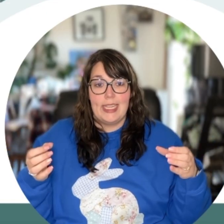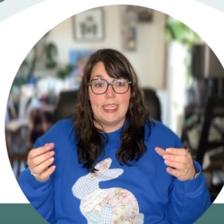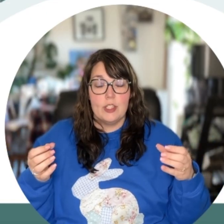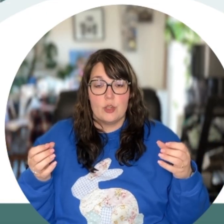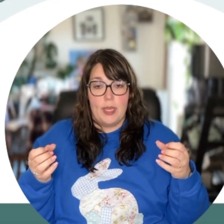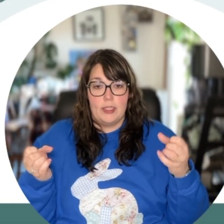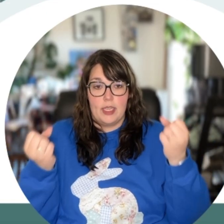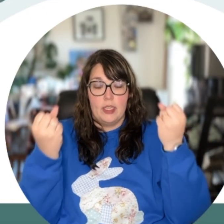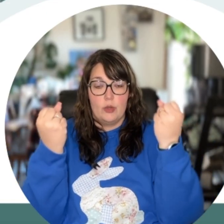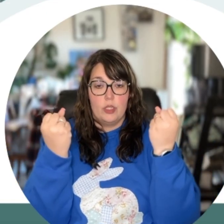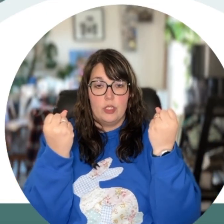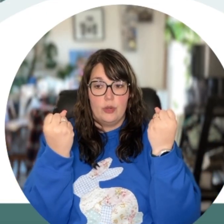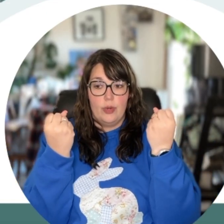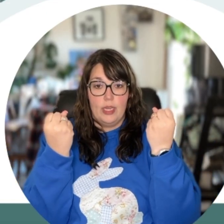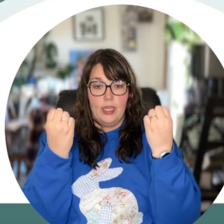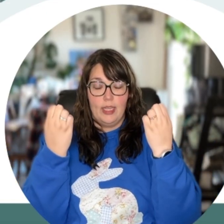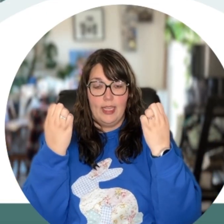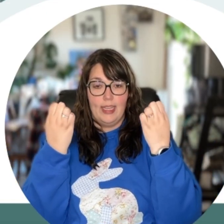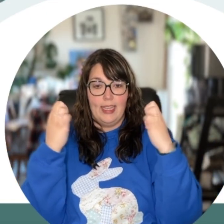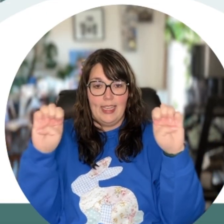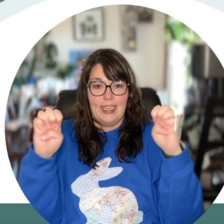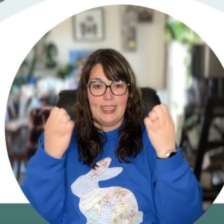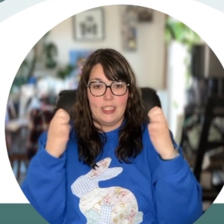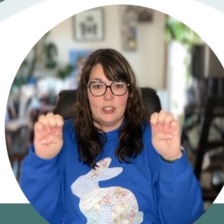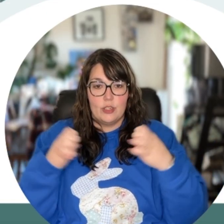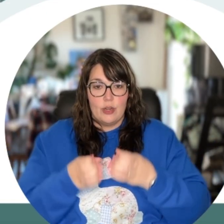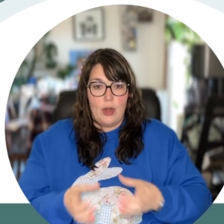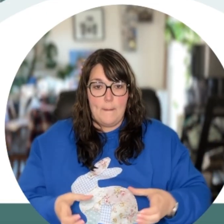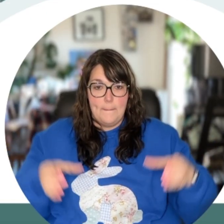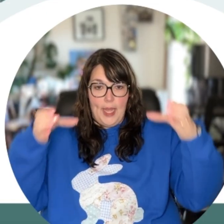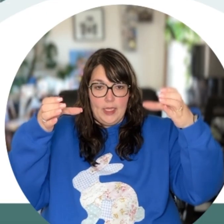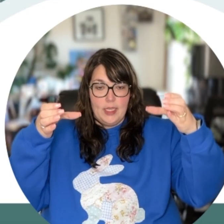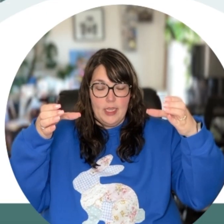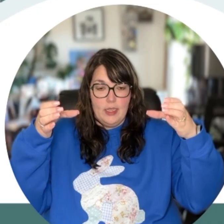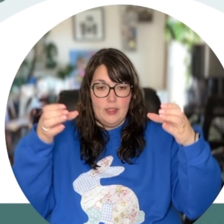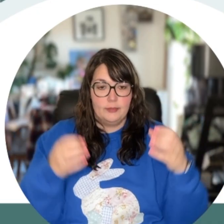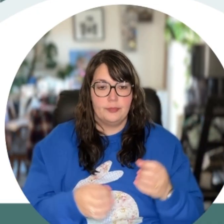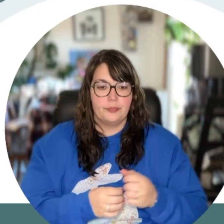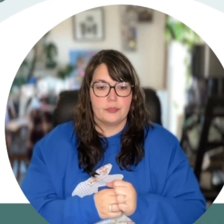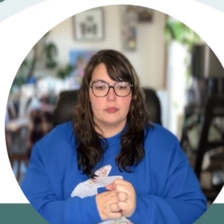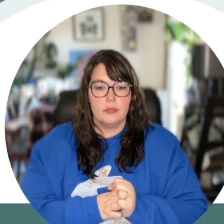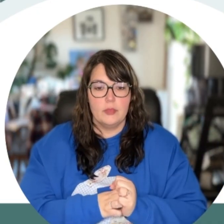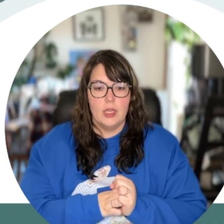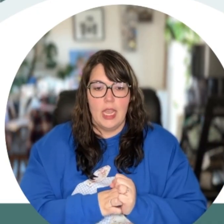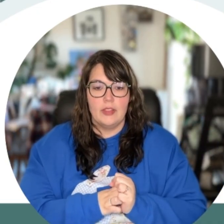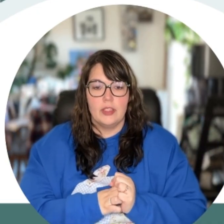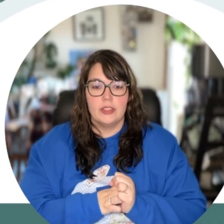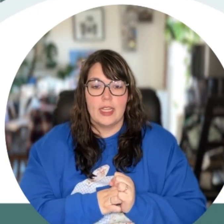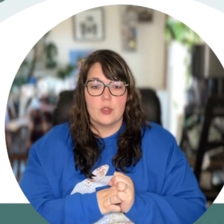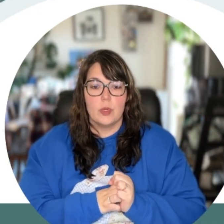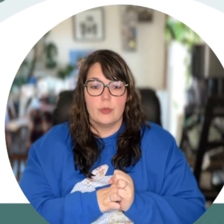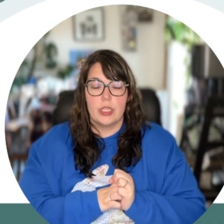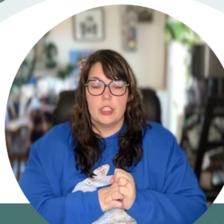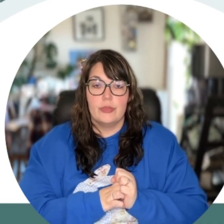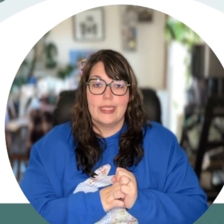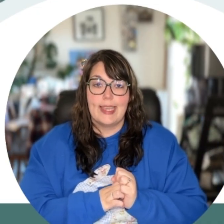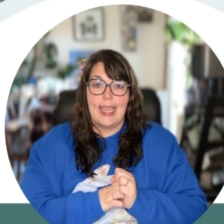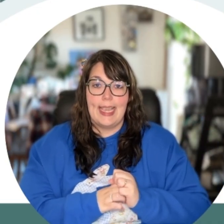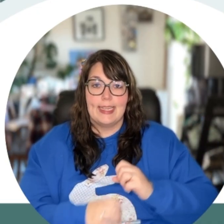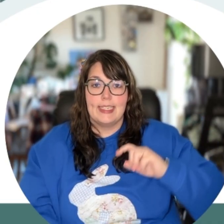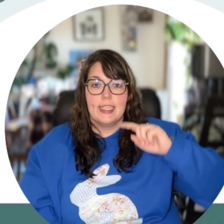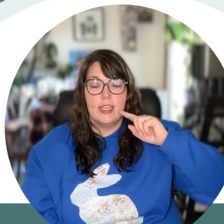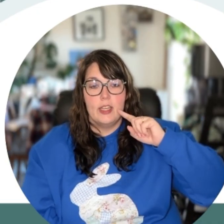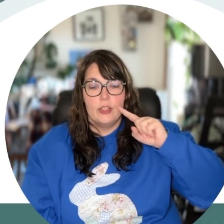were saying Easter basket, you could do Easter basket. And then the last one we're gonna do